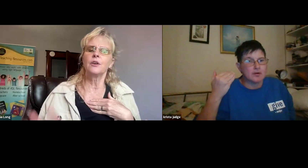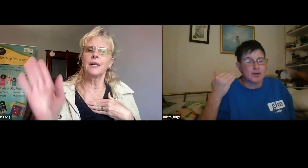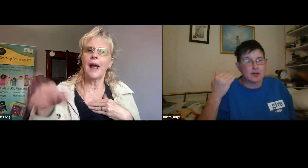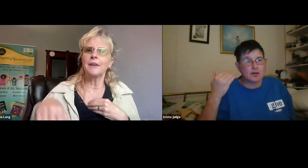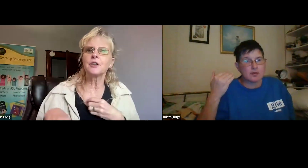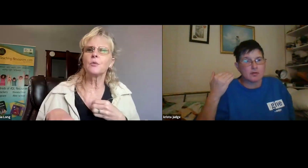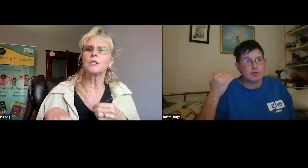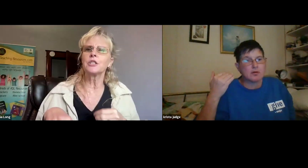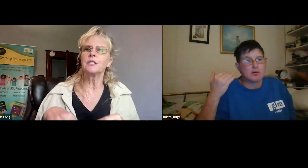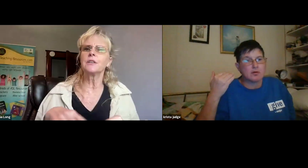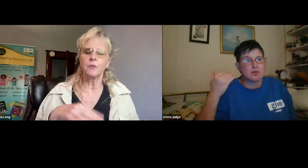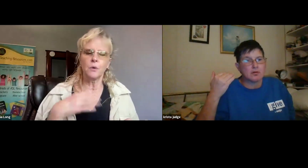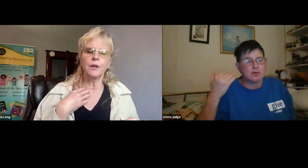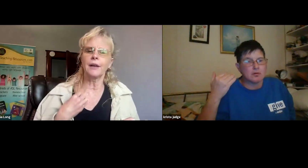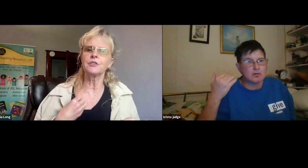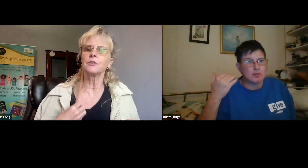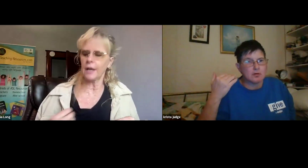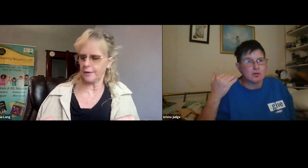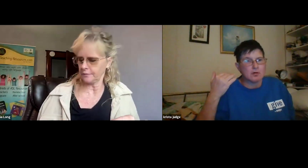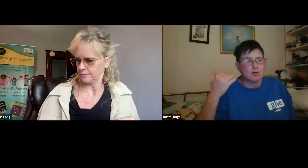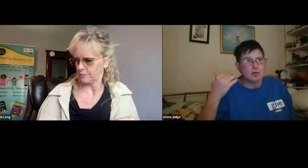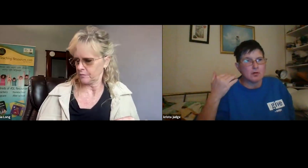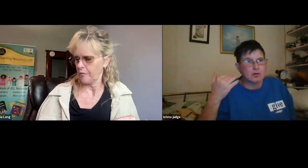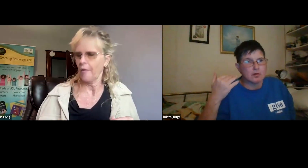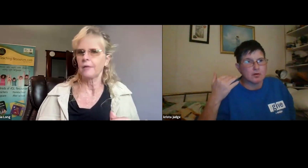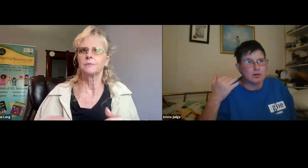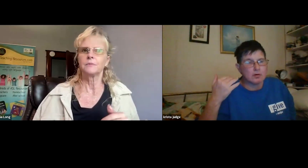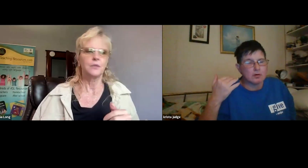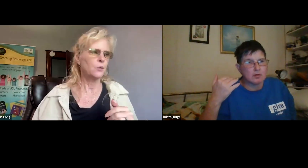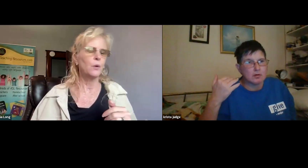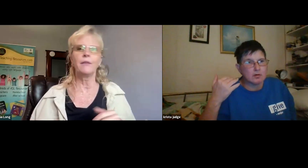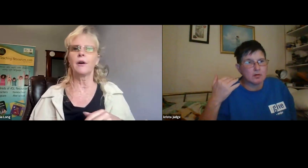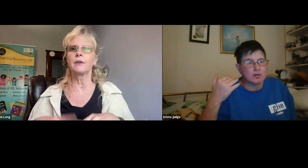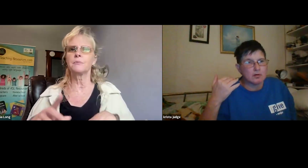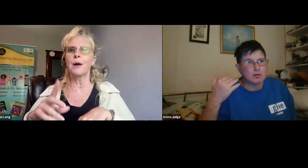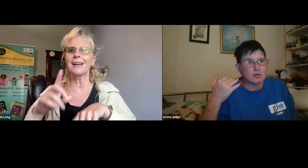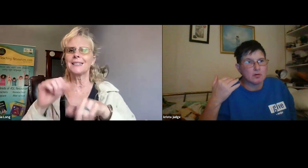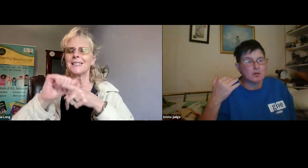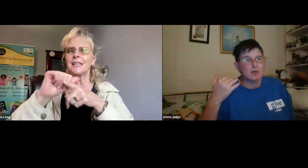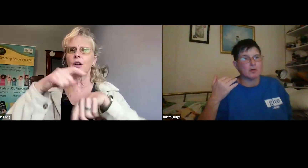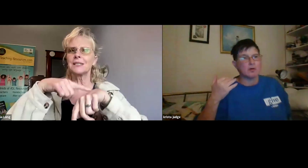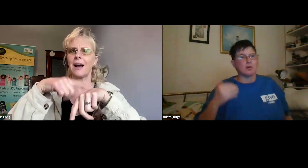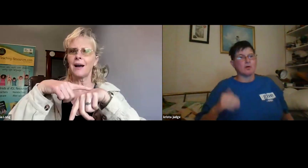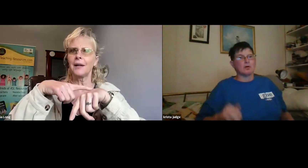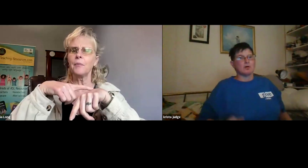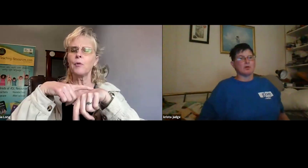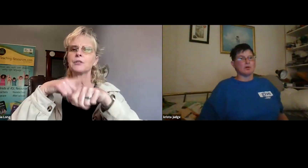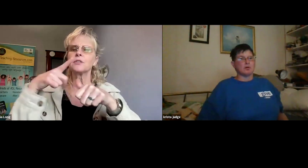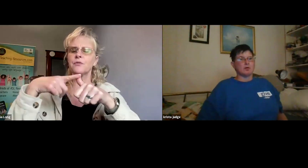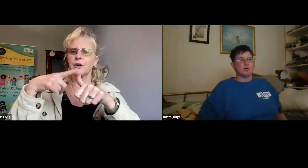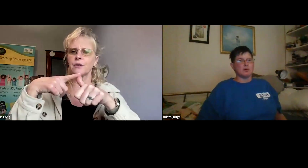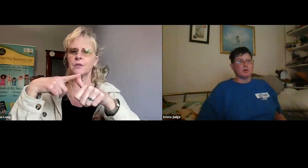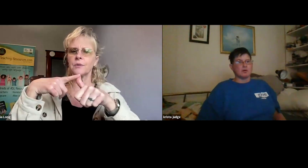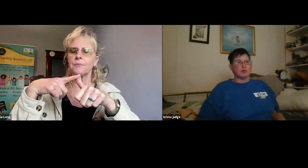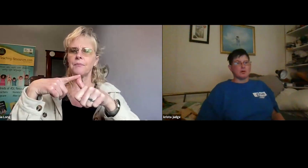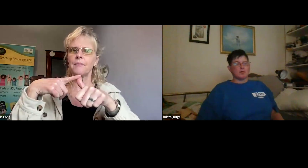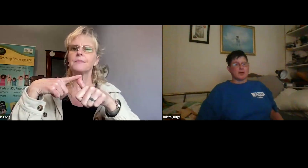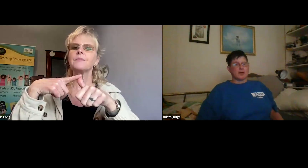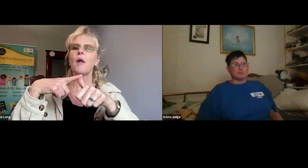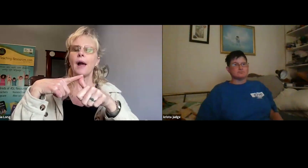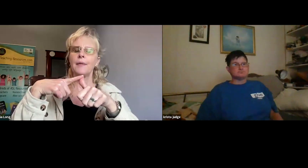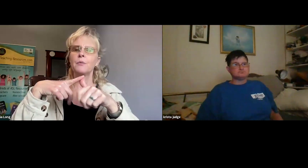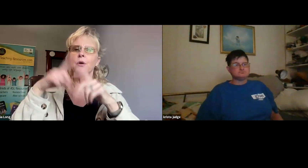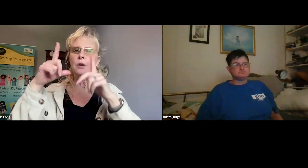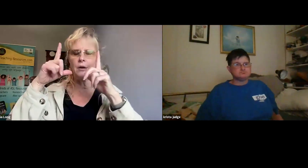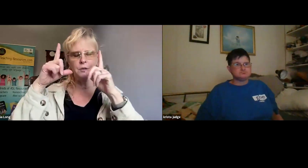Okay. You're going to ask her what she did for work yesterday. So we are practicing our time, which is first.